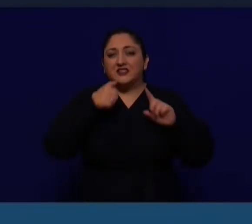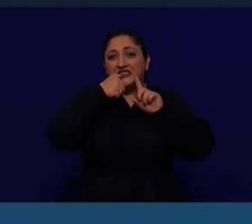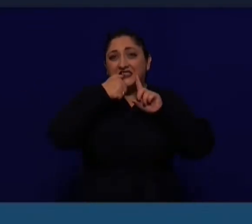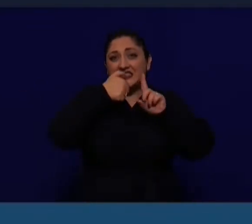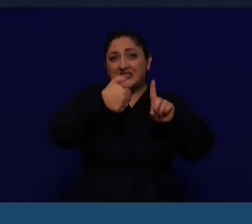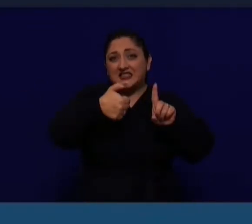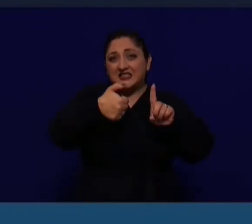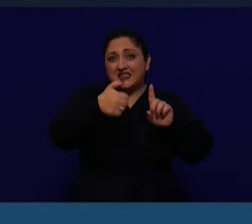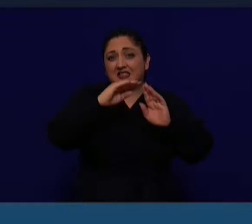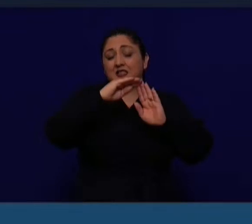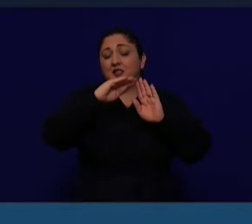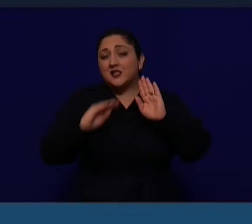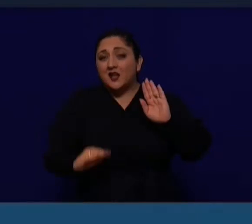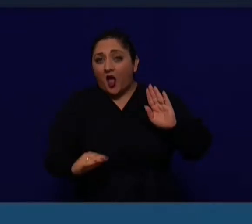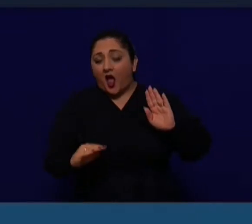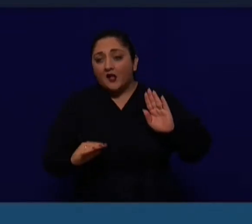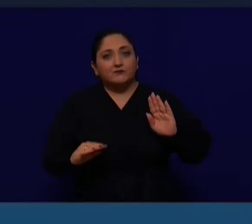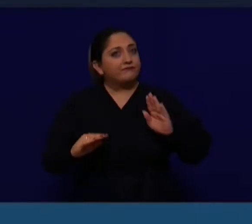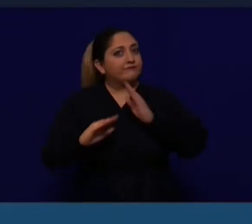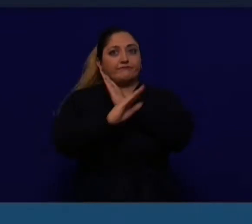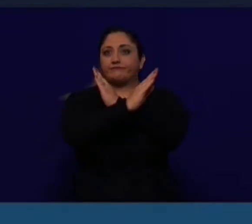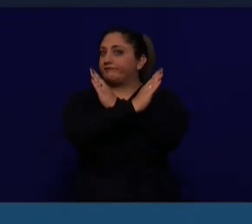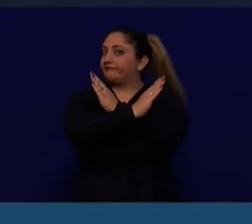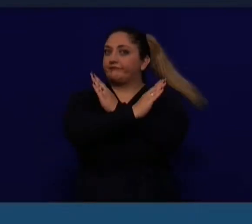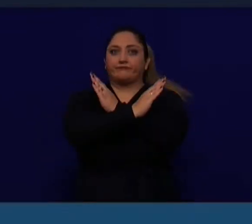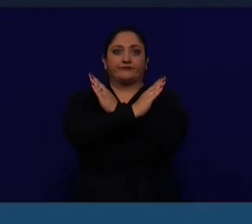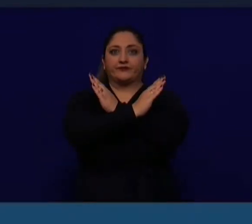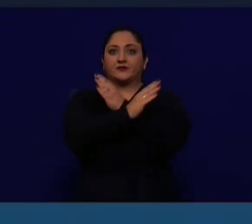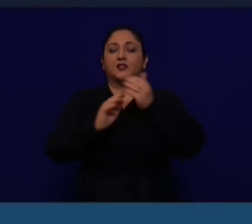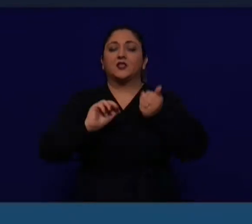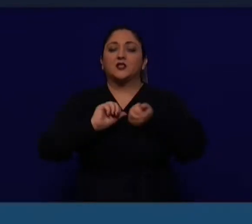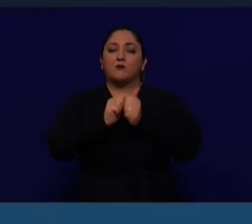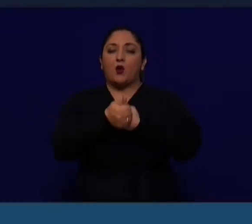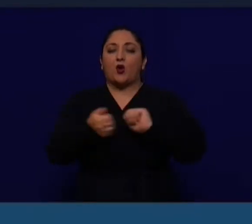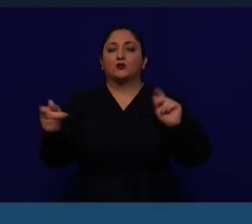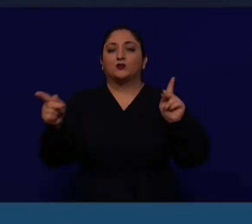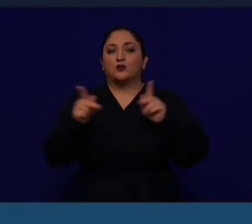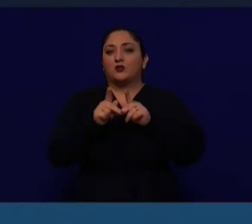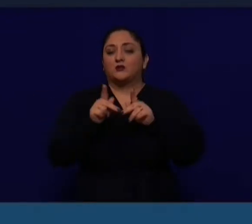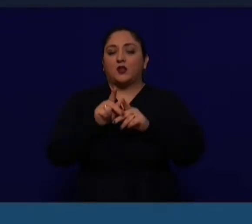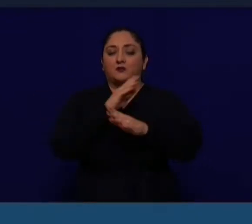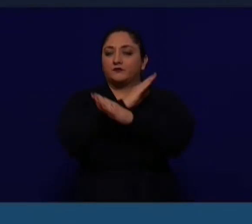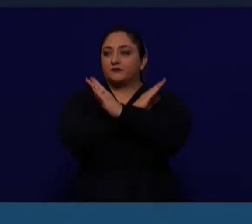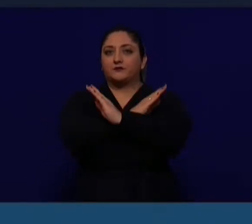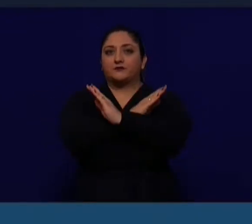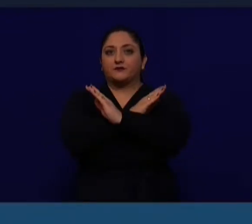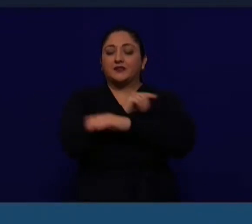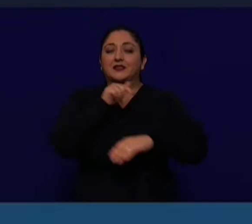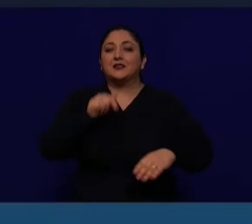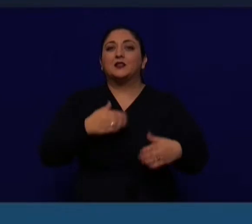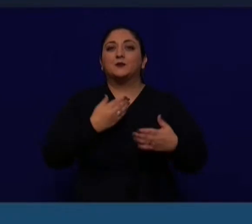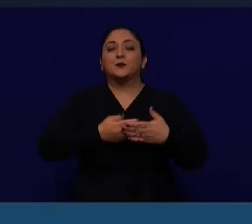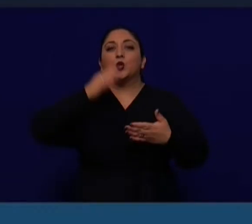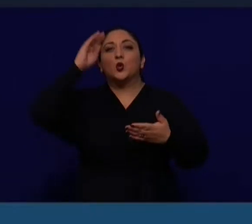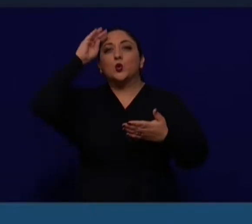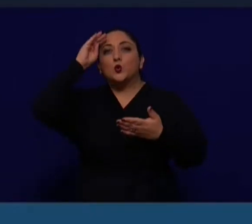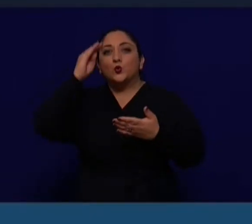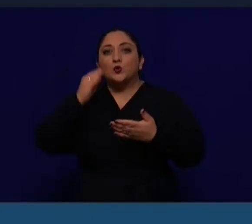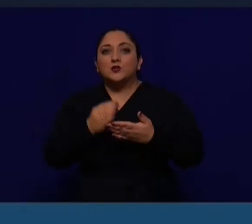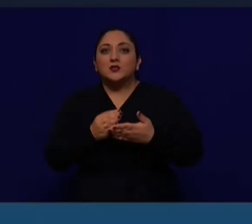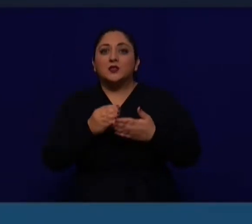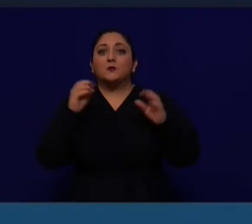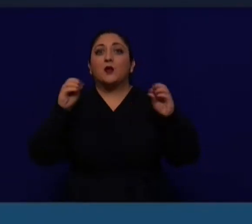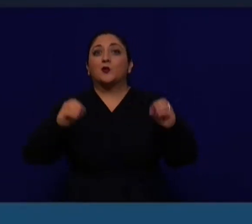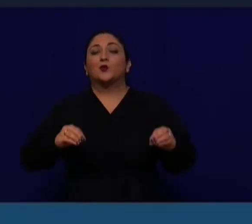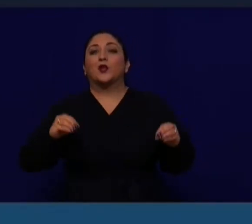sena jew inkella inqas ma jistax isir. Dan qegħdin nagħmluh biex kemm nistgħu nipproteġu